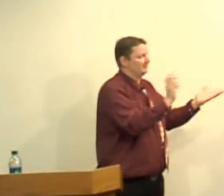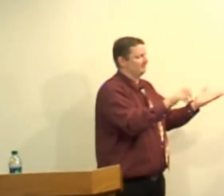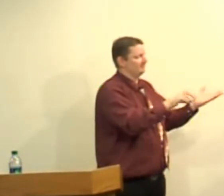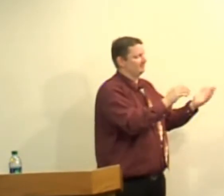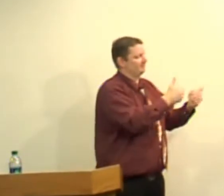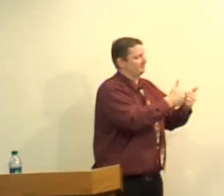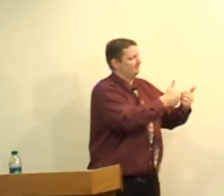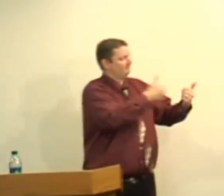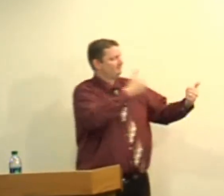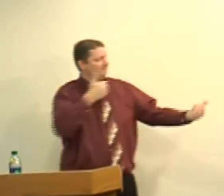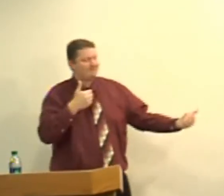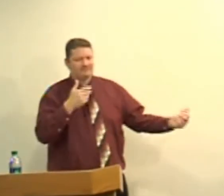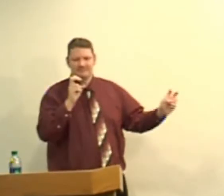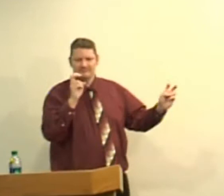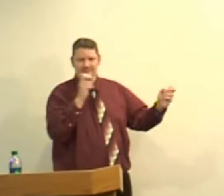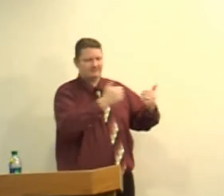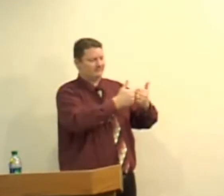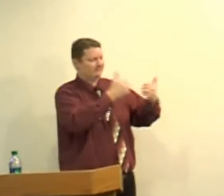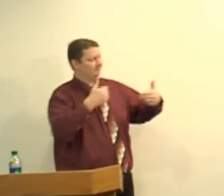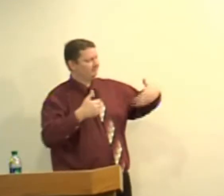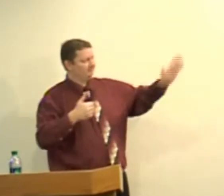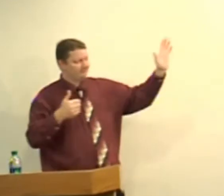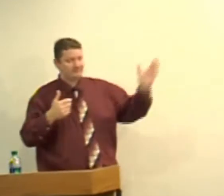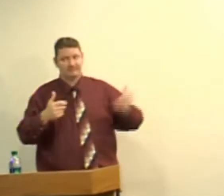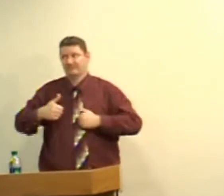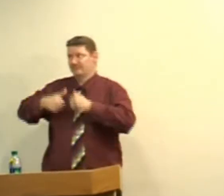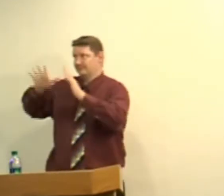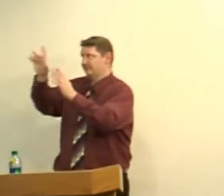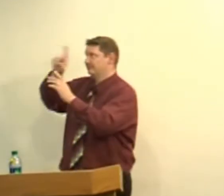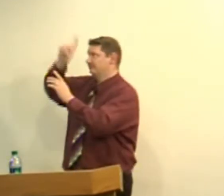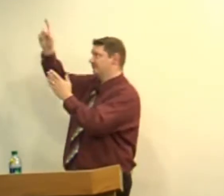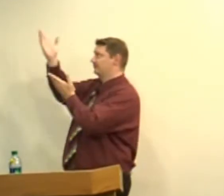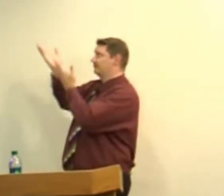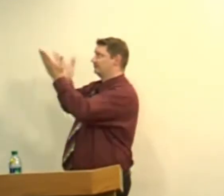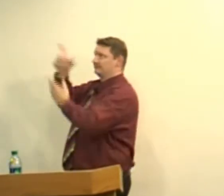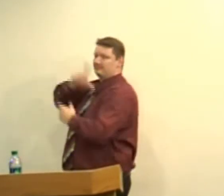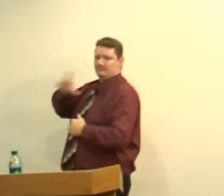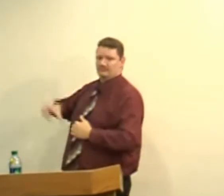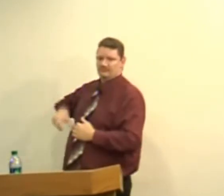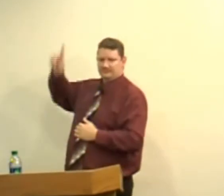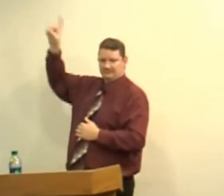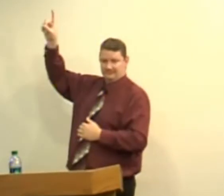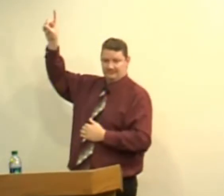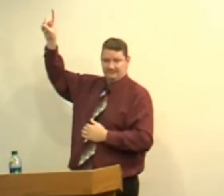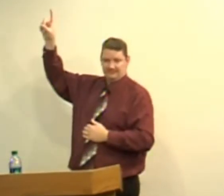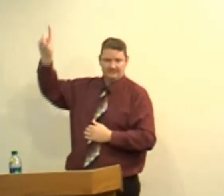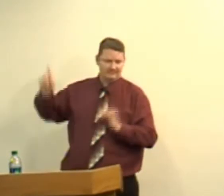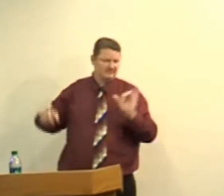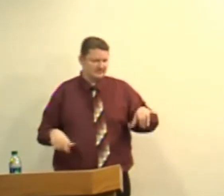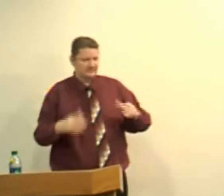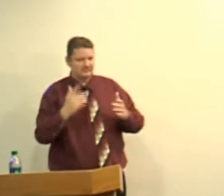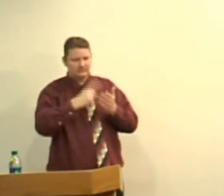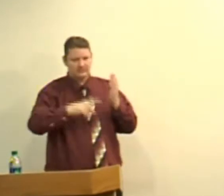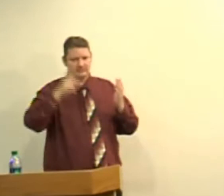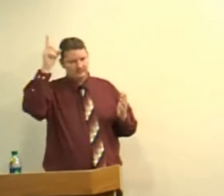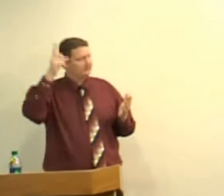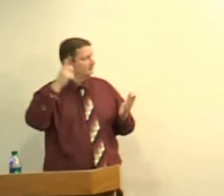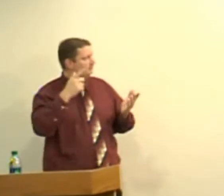What ways of the world separate yourself from him and solely focus on God and